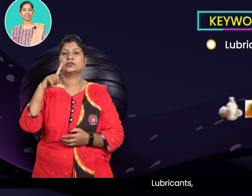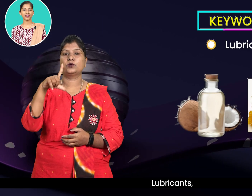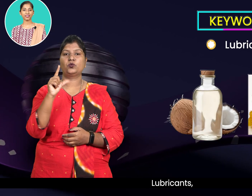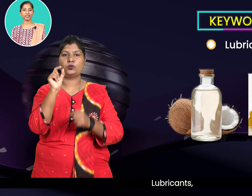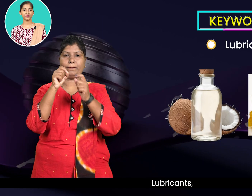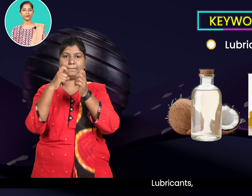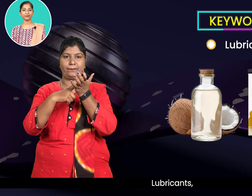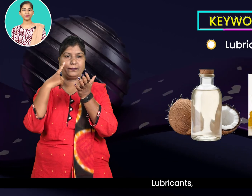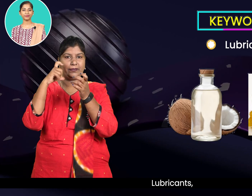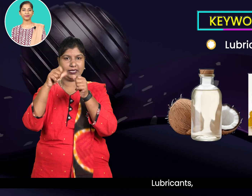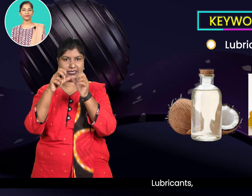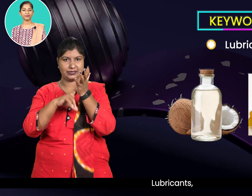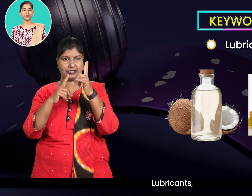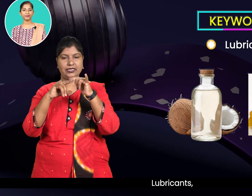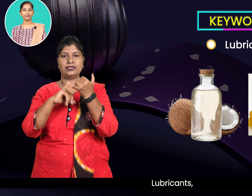lubricants,